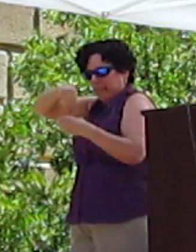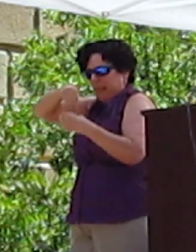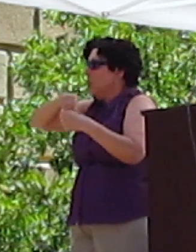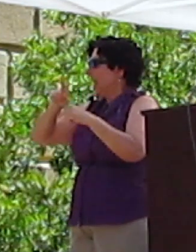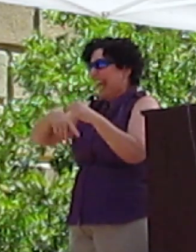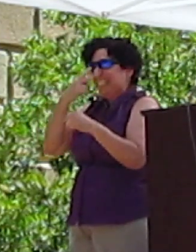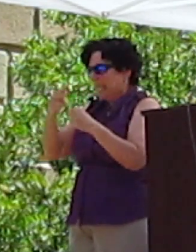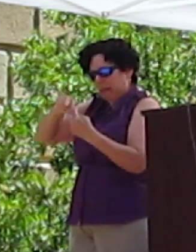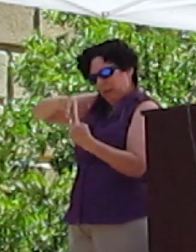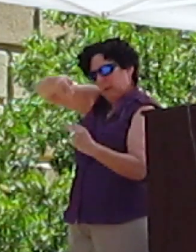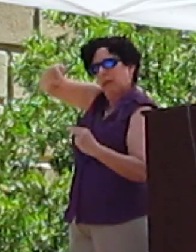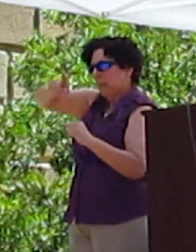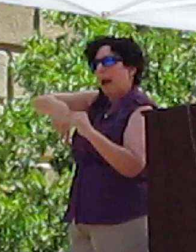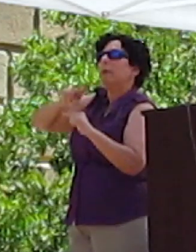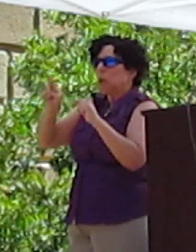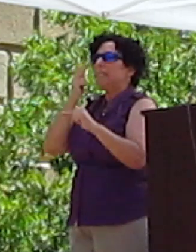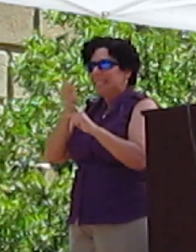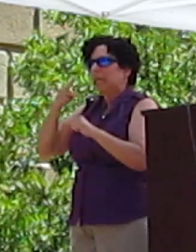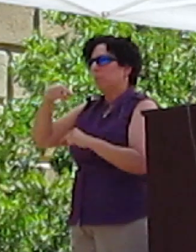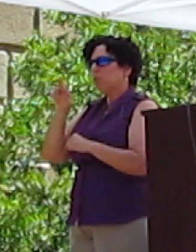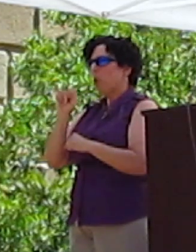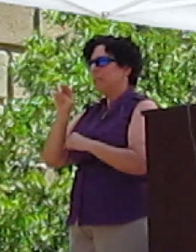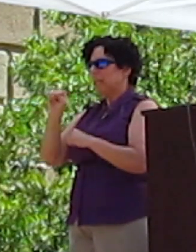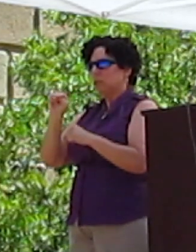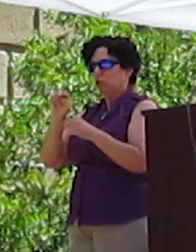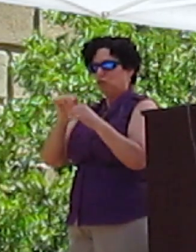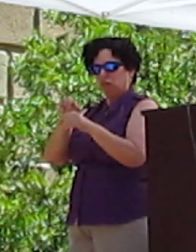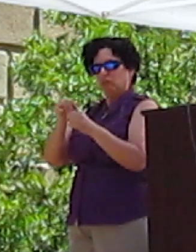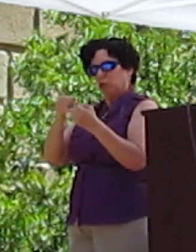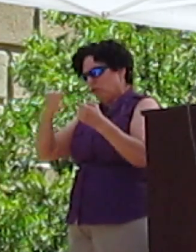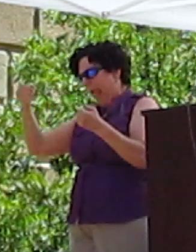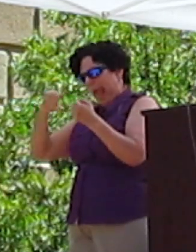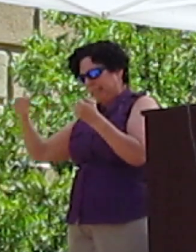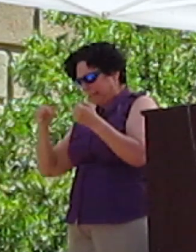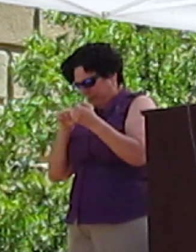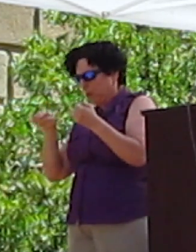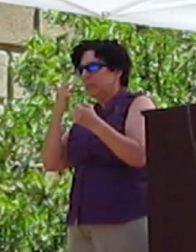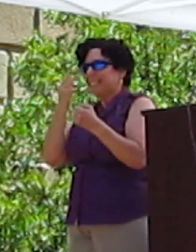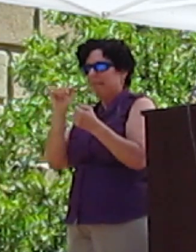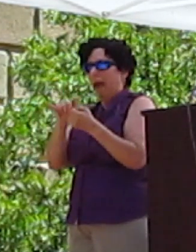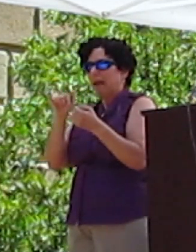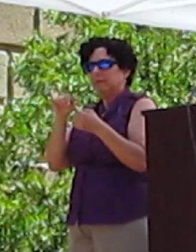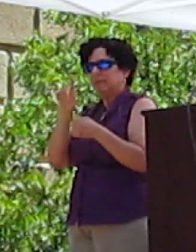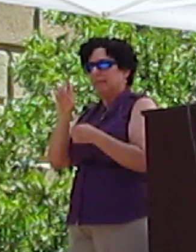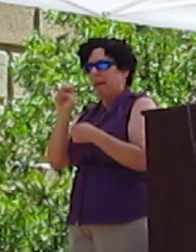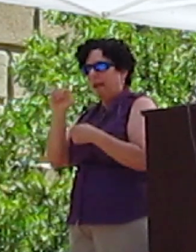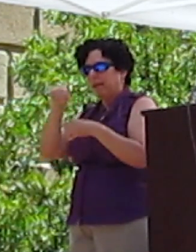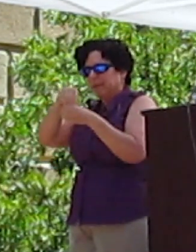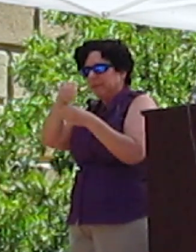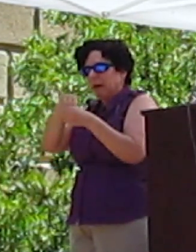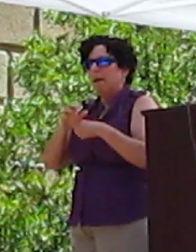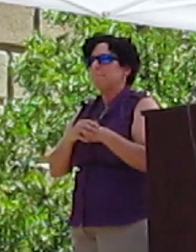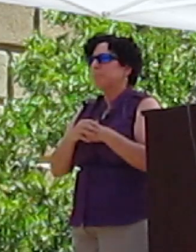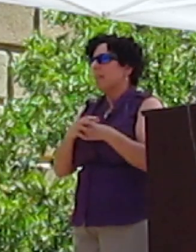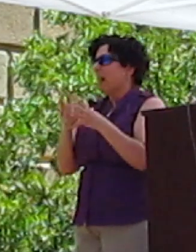double helix, but you can see protein chains and DNA strands. There's a lot of great science experiments you can do at home with